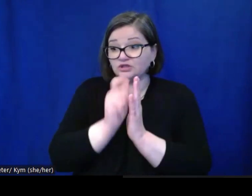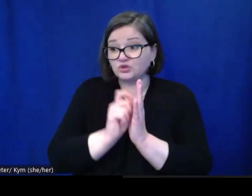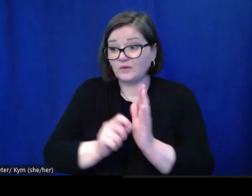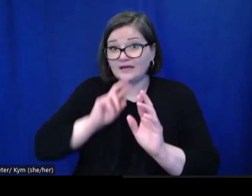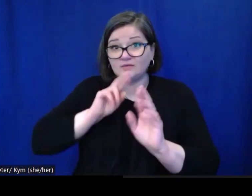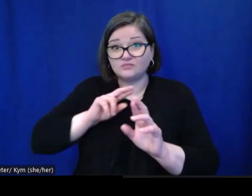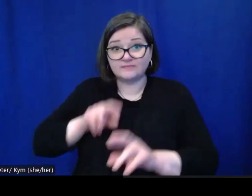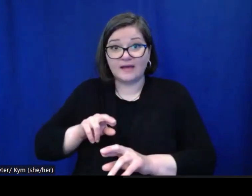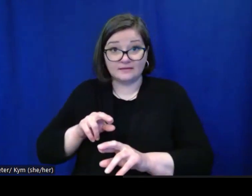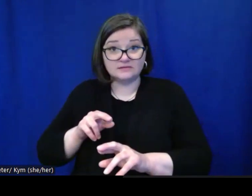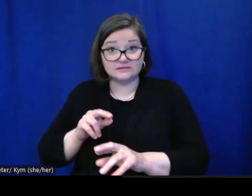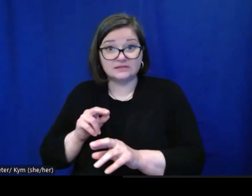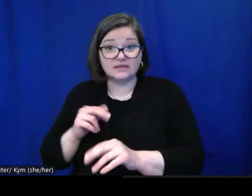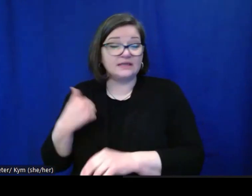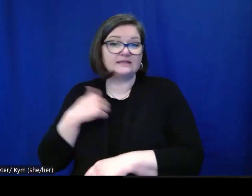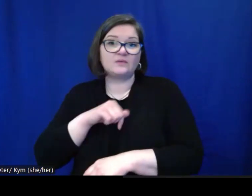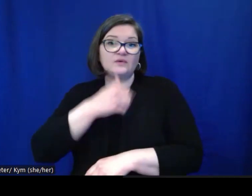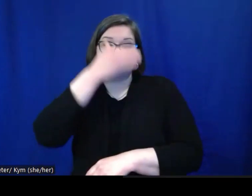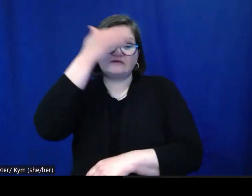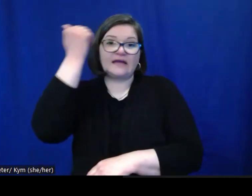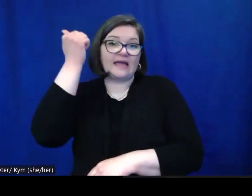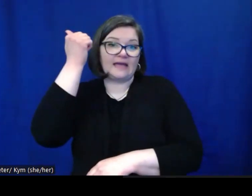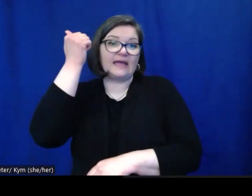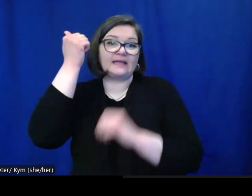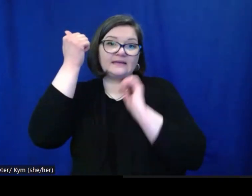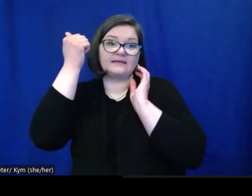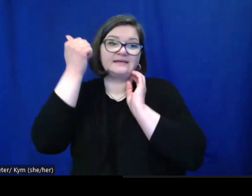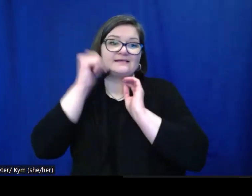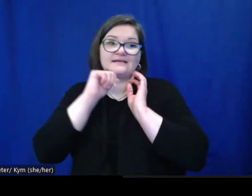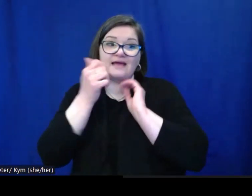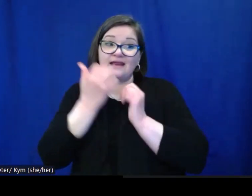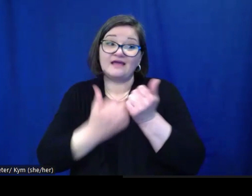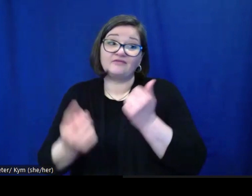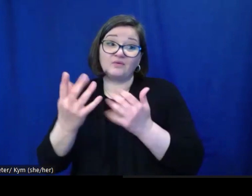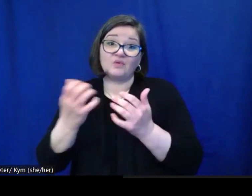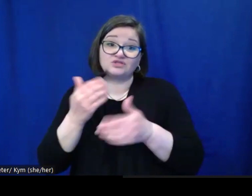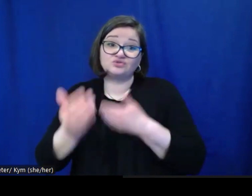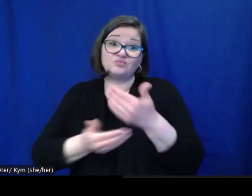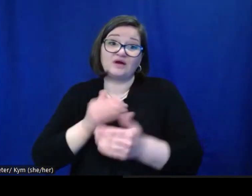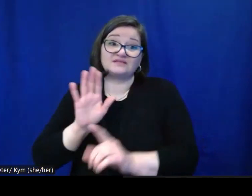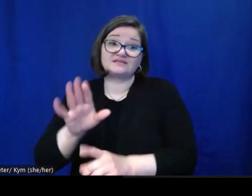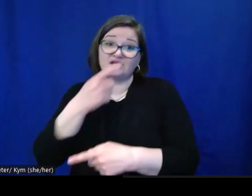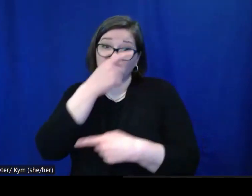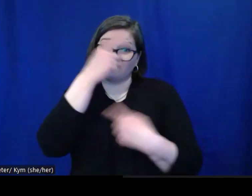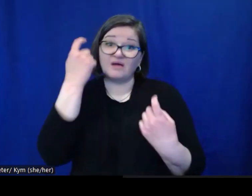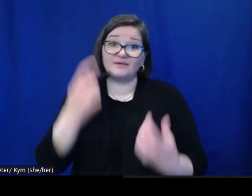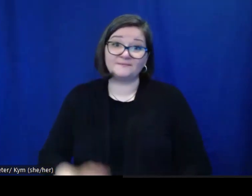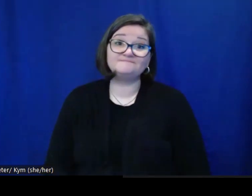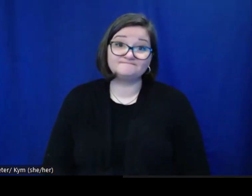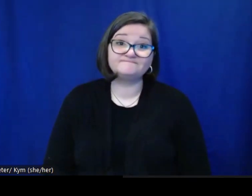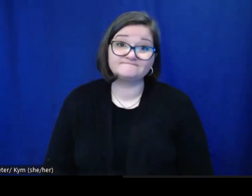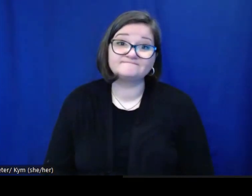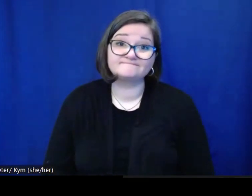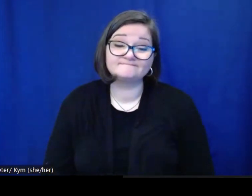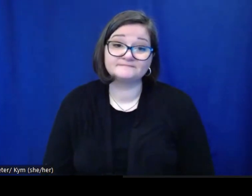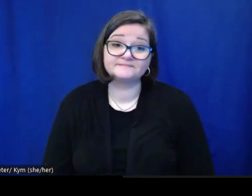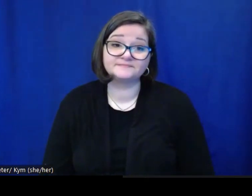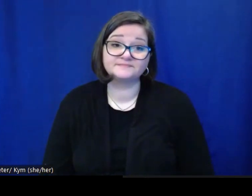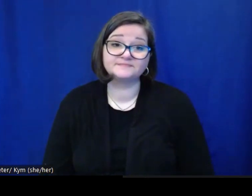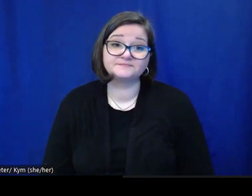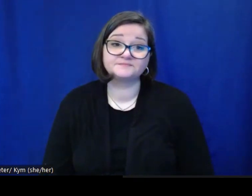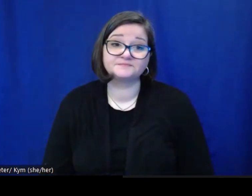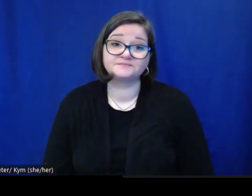thing. We forget that not everyone wants to process their trauma, okay?